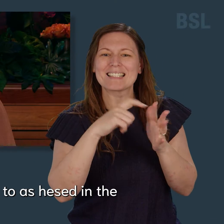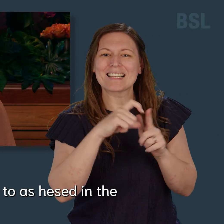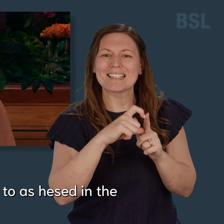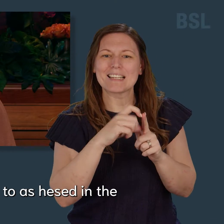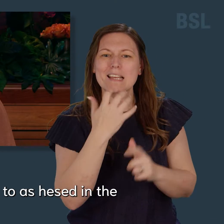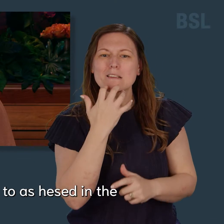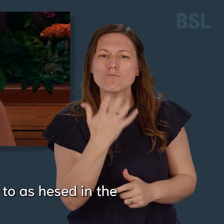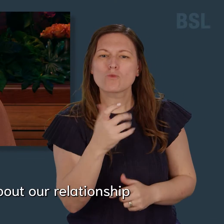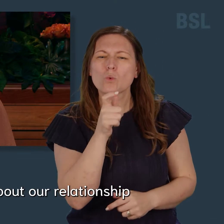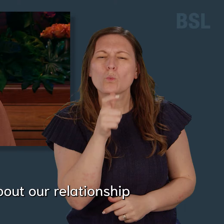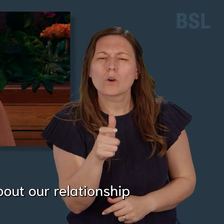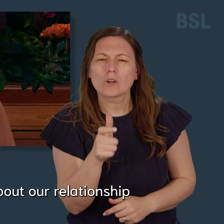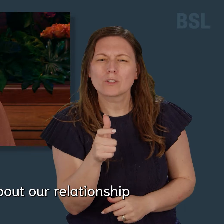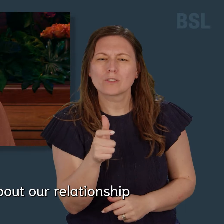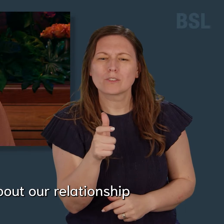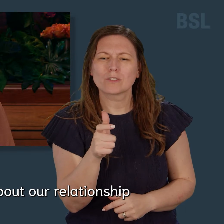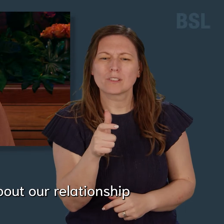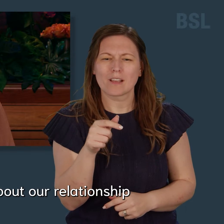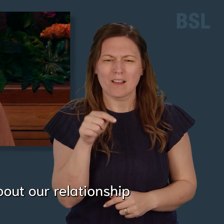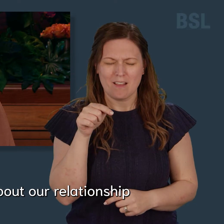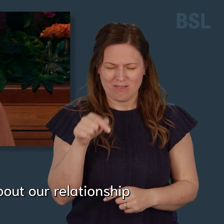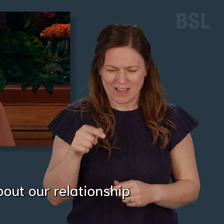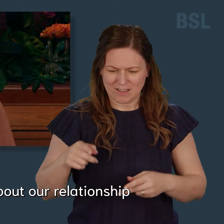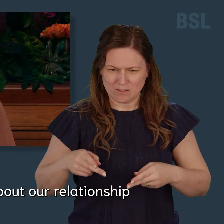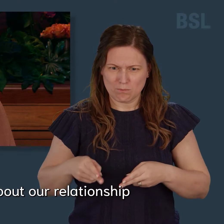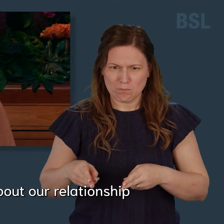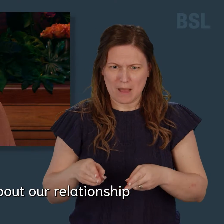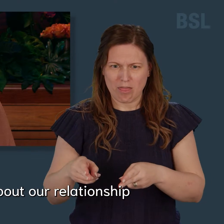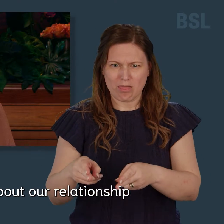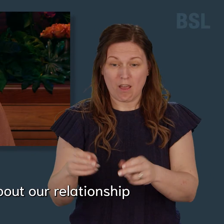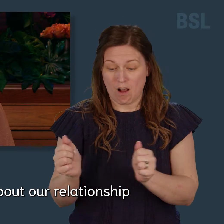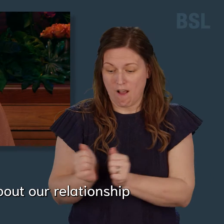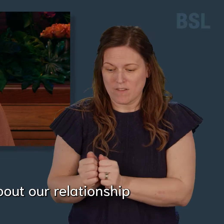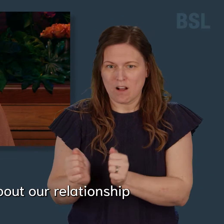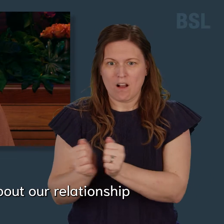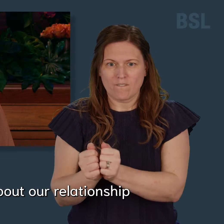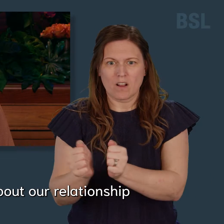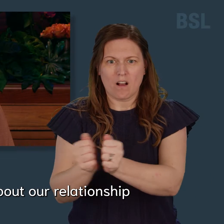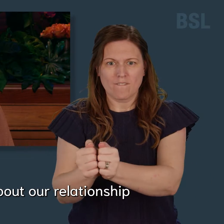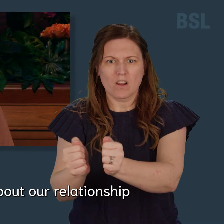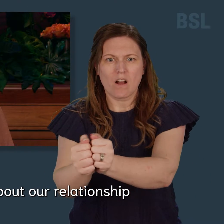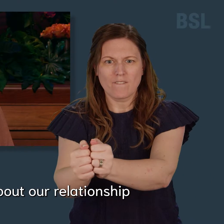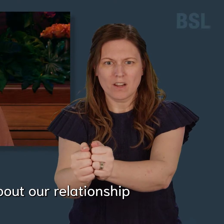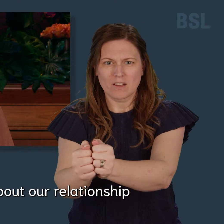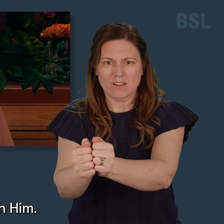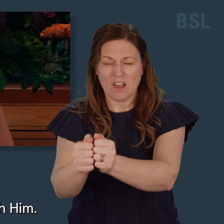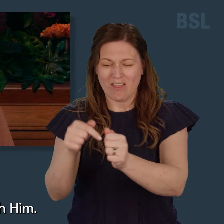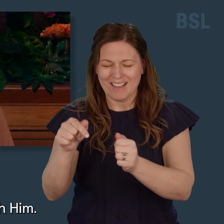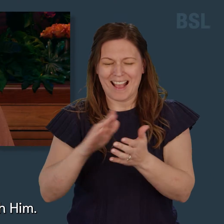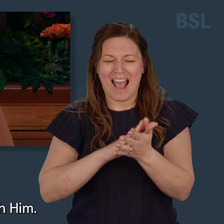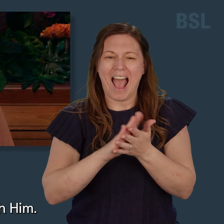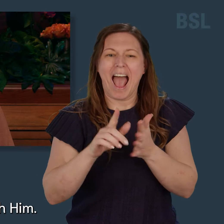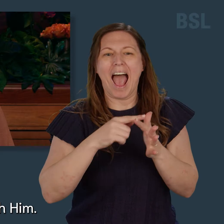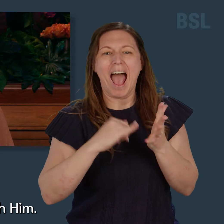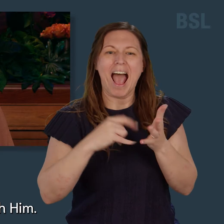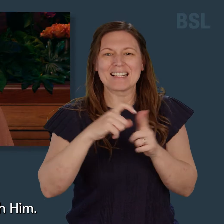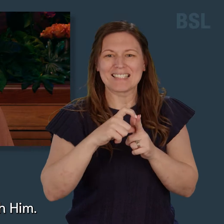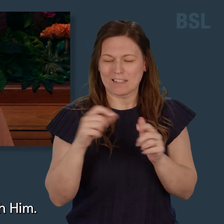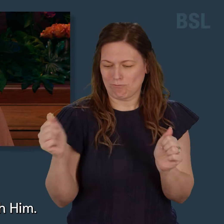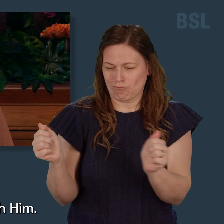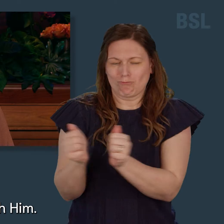Hebrew language. The covenant path is all about our relationship with God, our